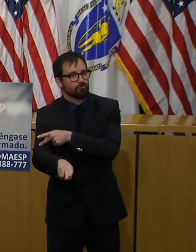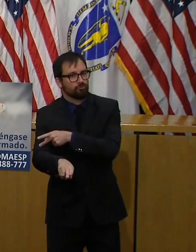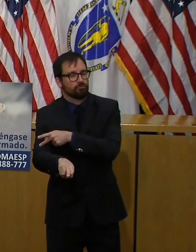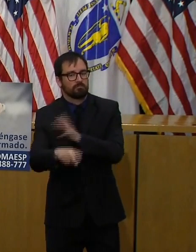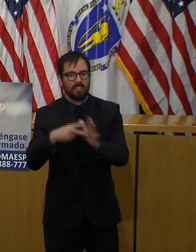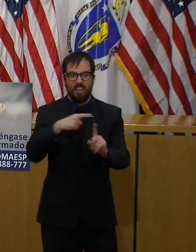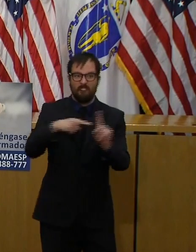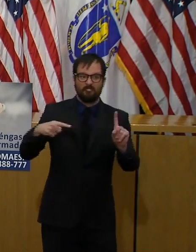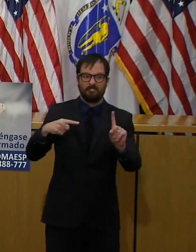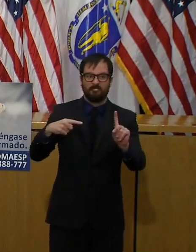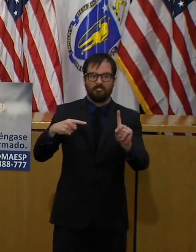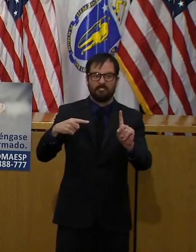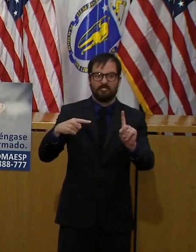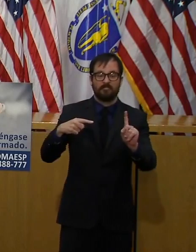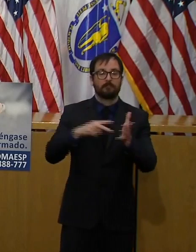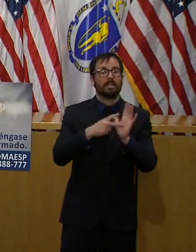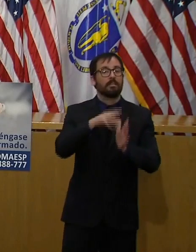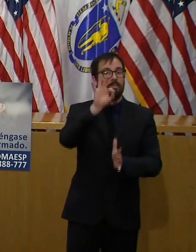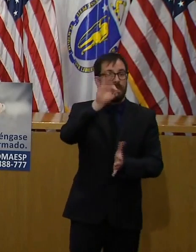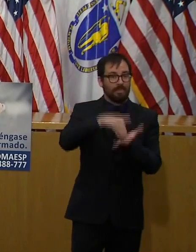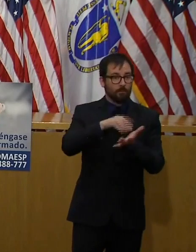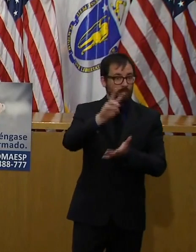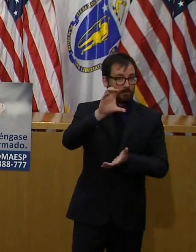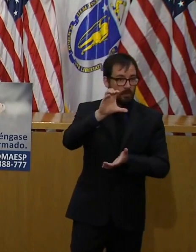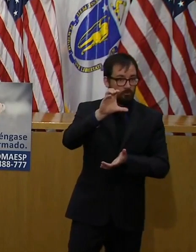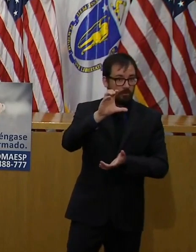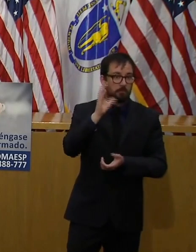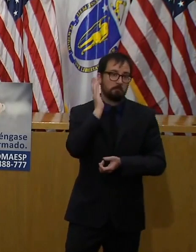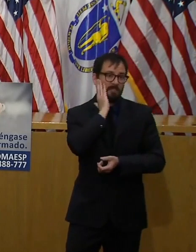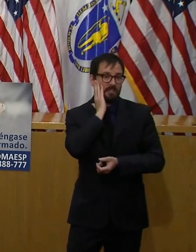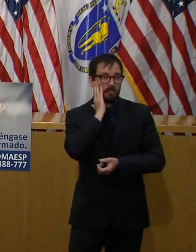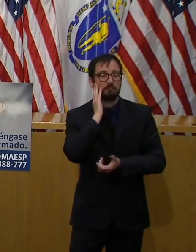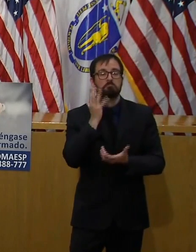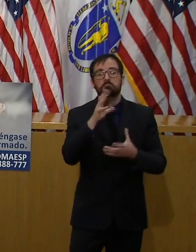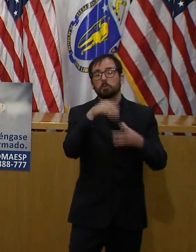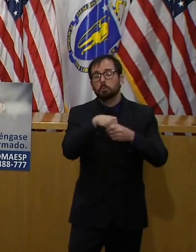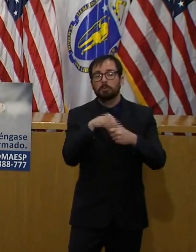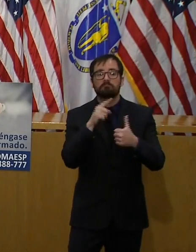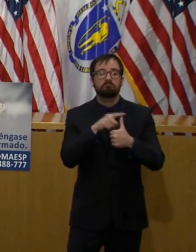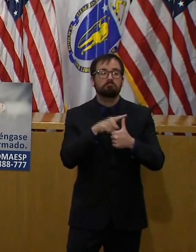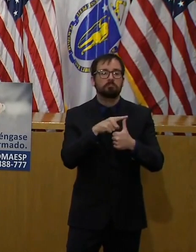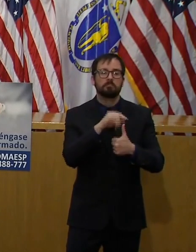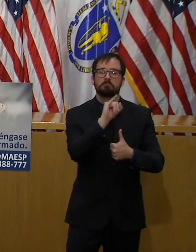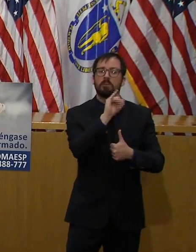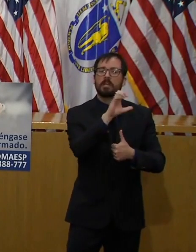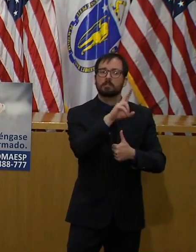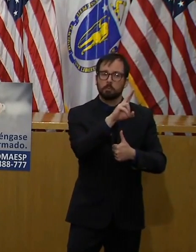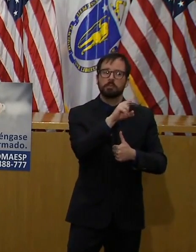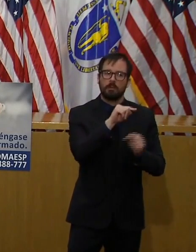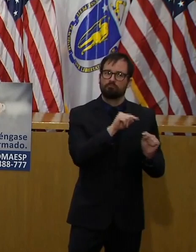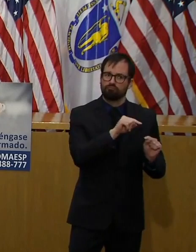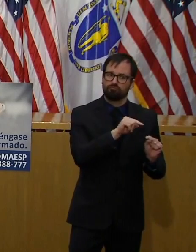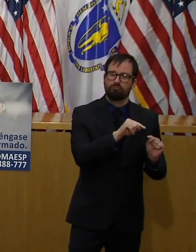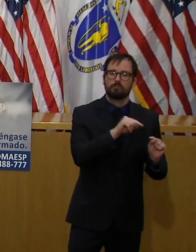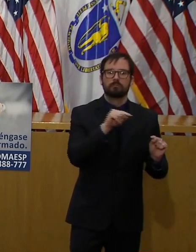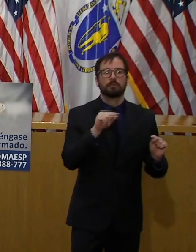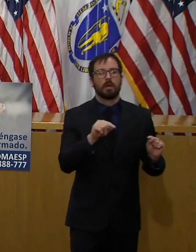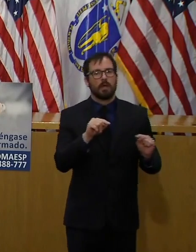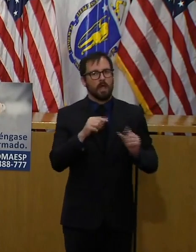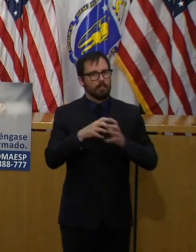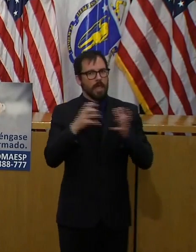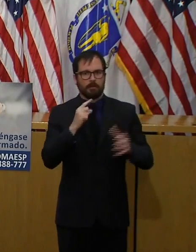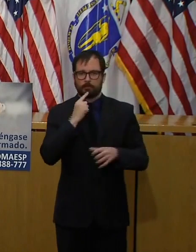includes 6,000 acute care beds and about 2,500 ICU beds and about 750 beds that are available through our